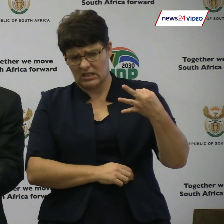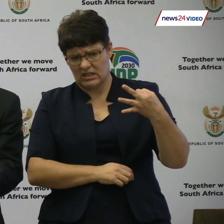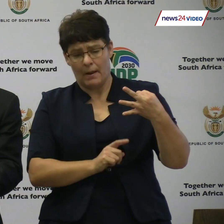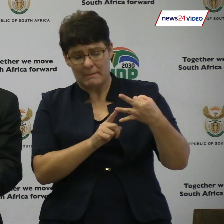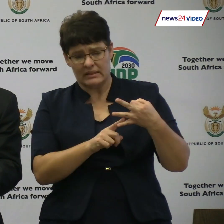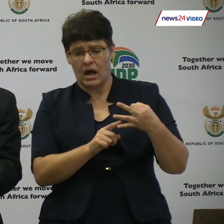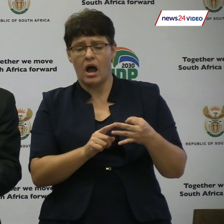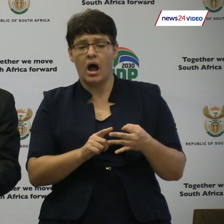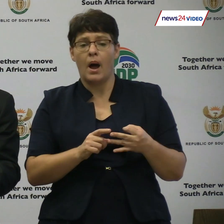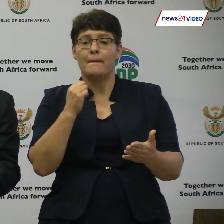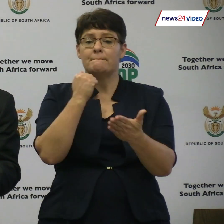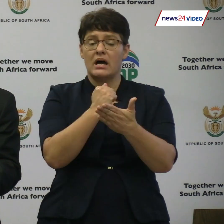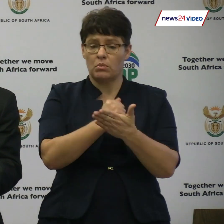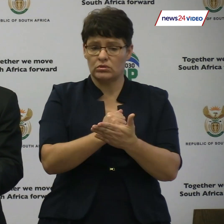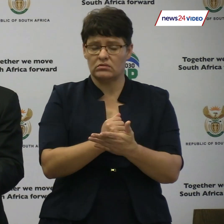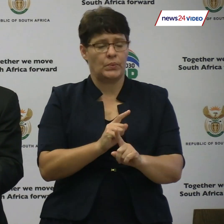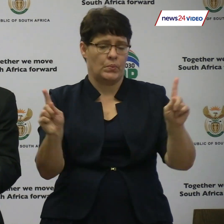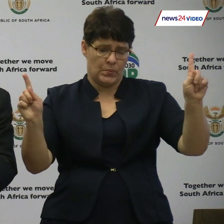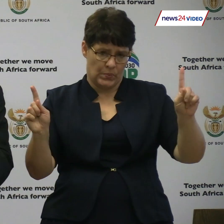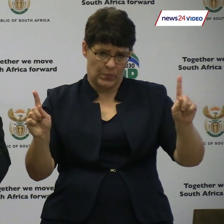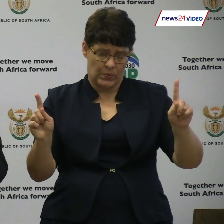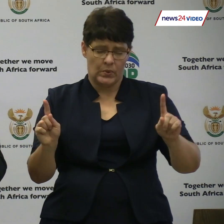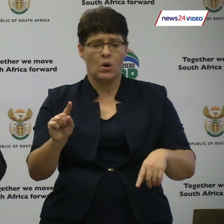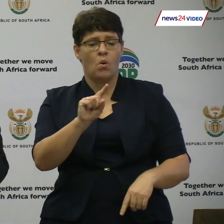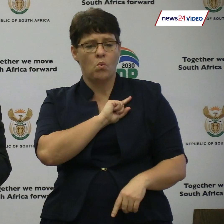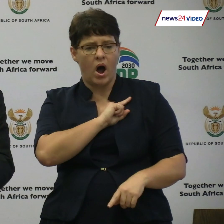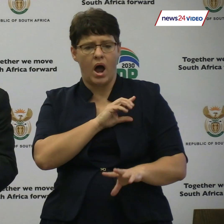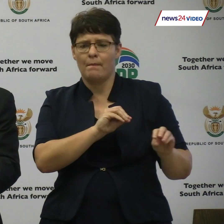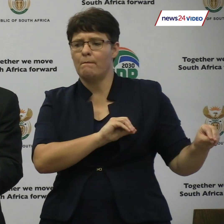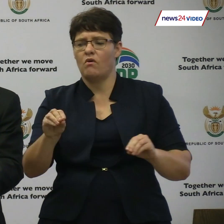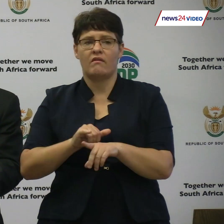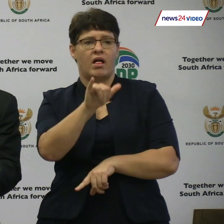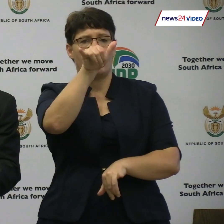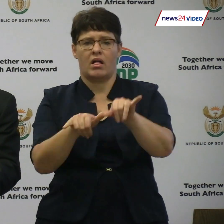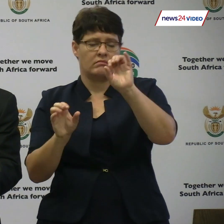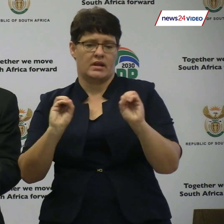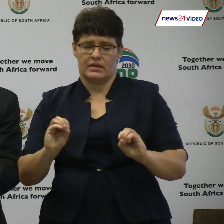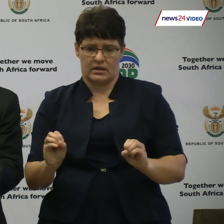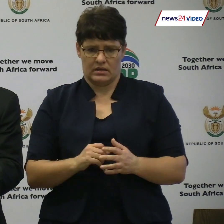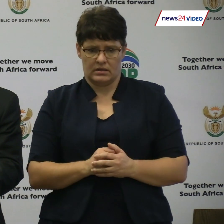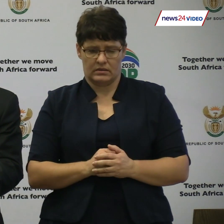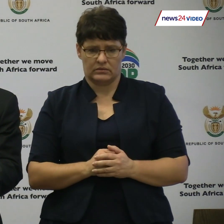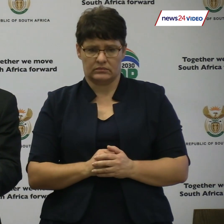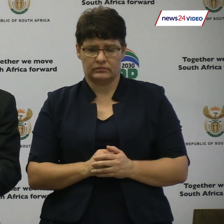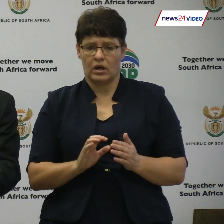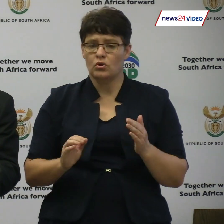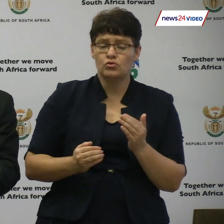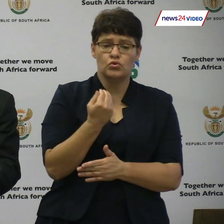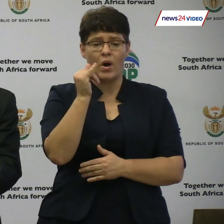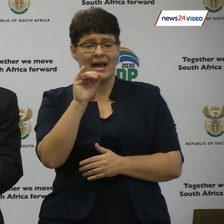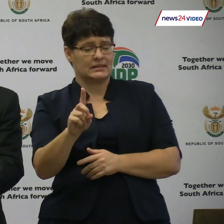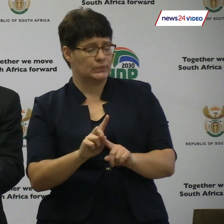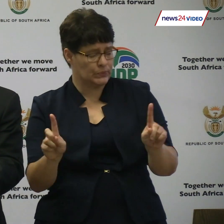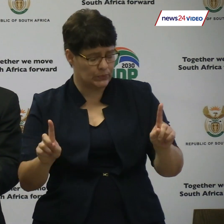for emphasis, we won't issue passports at all because there's no movement of people anywhere. We won't issue any new